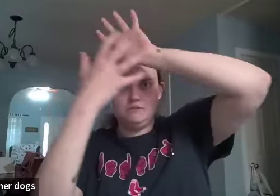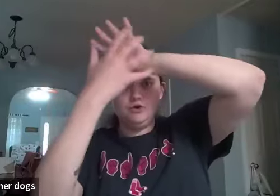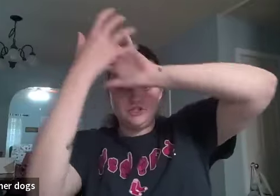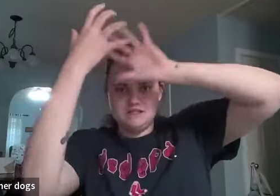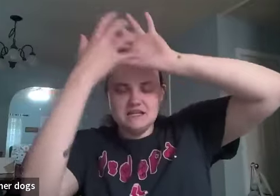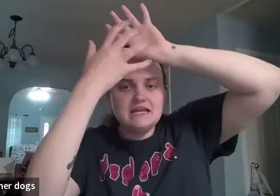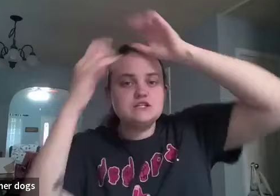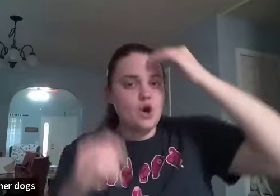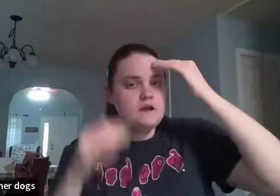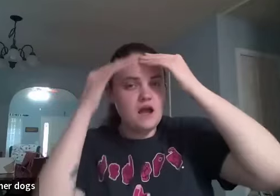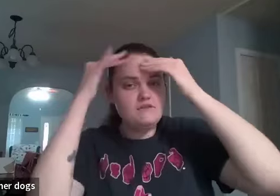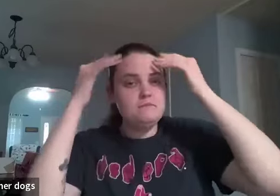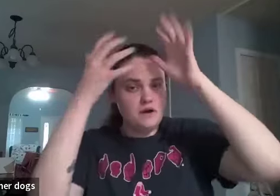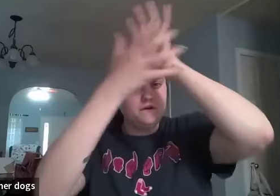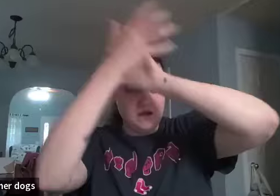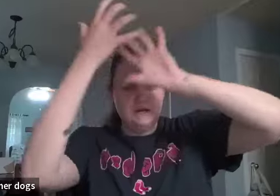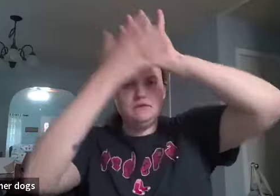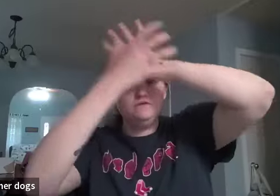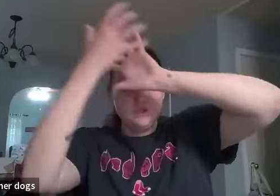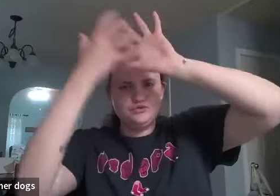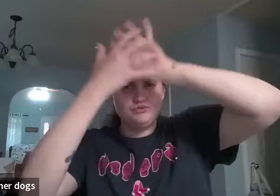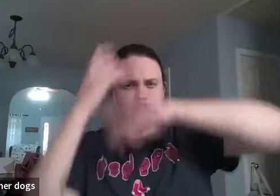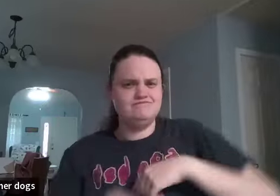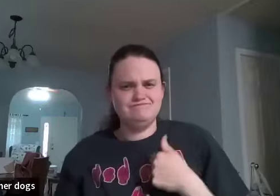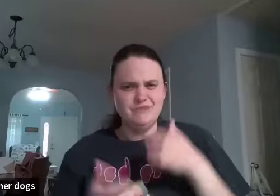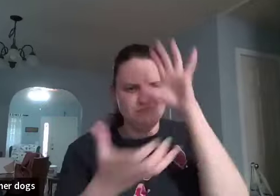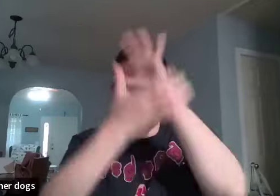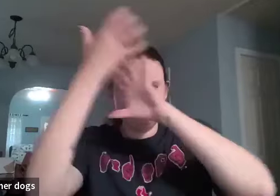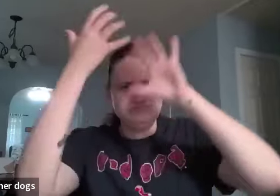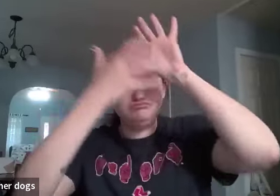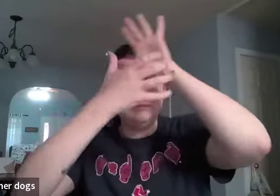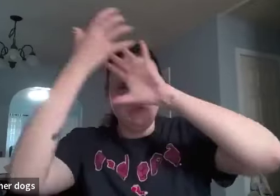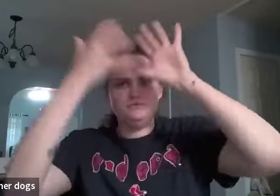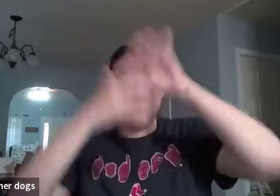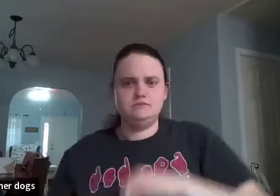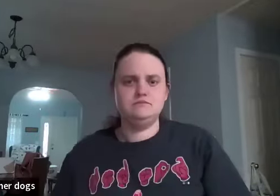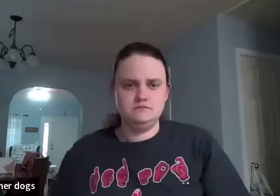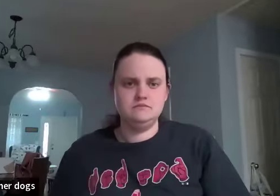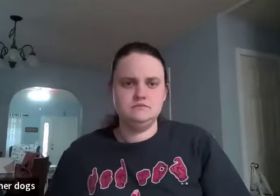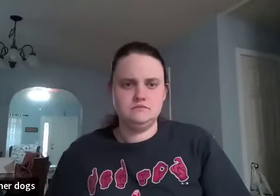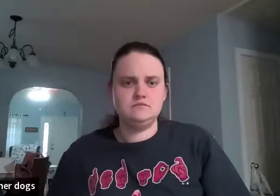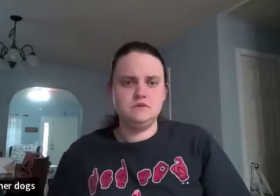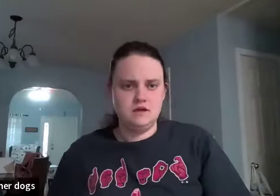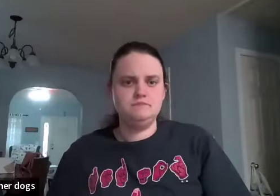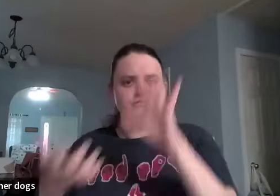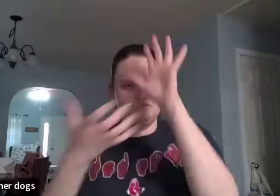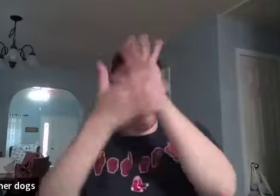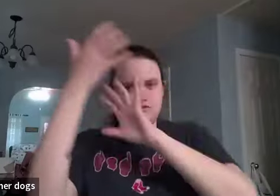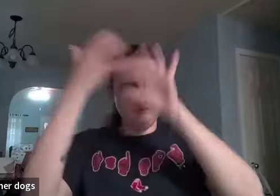circular motions. And it's going kind of above your head. Confused. Me, confused. Okay.